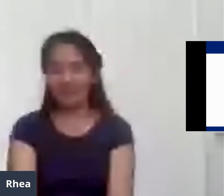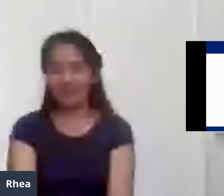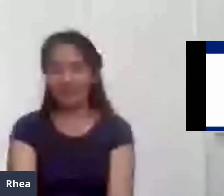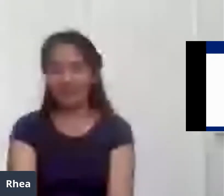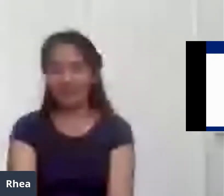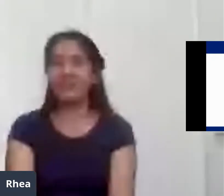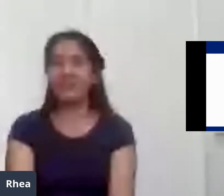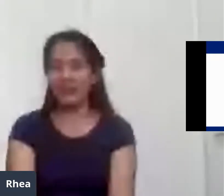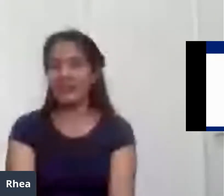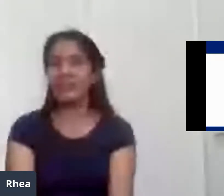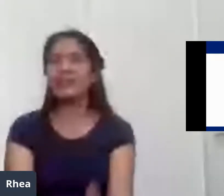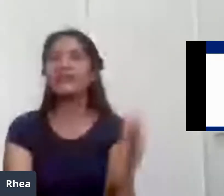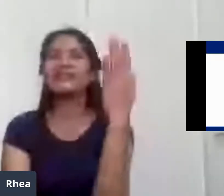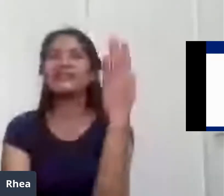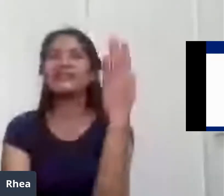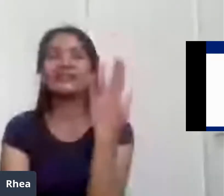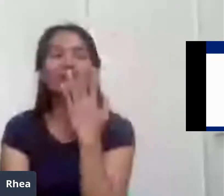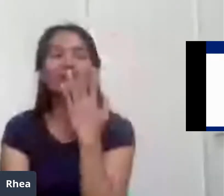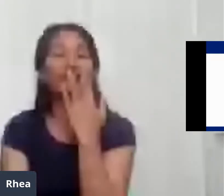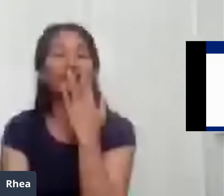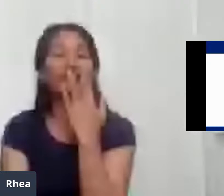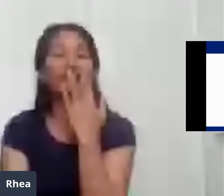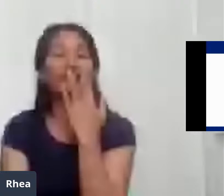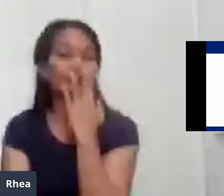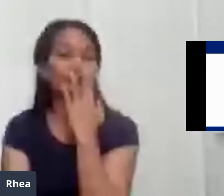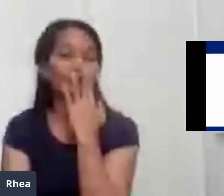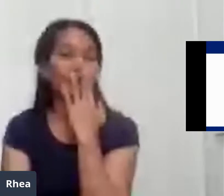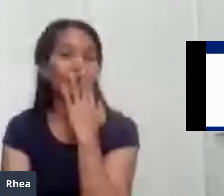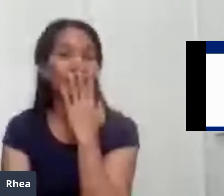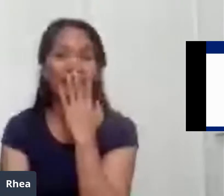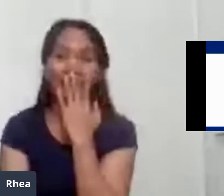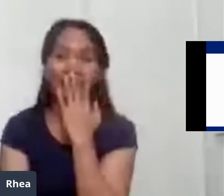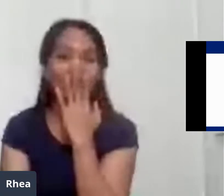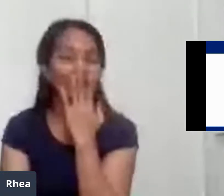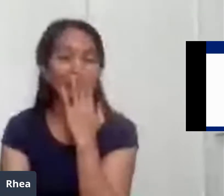colors. Ready? This is the sign for the colors.